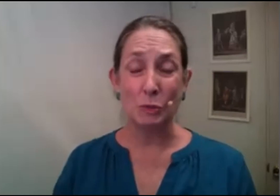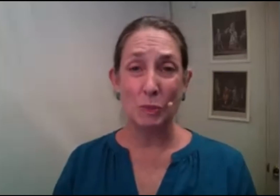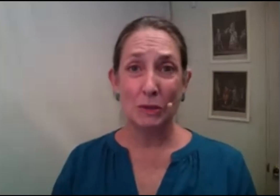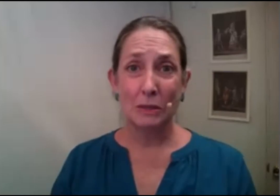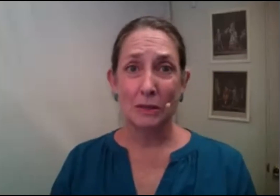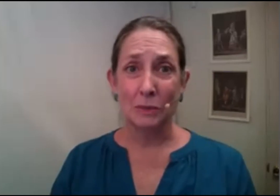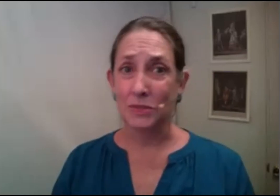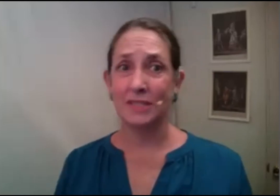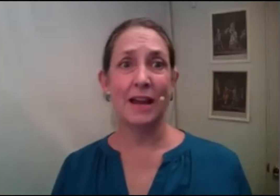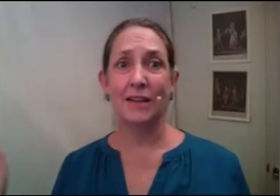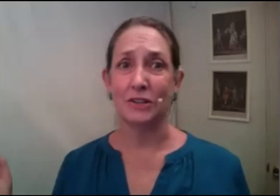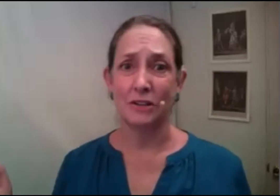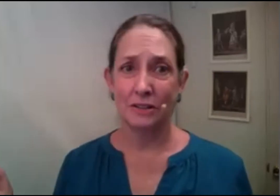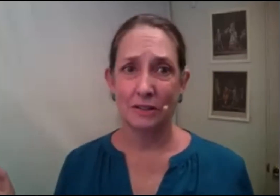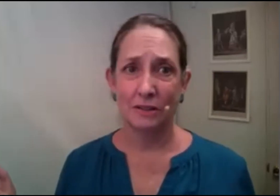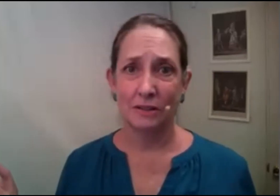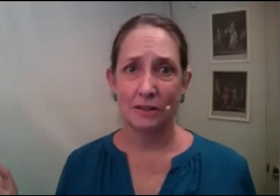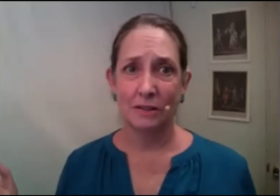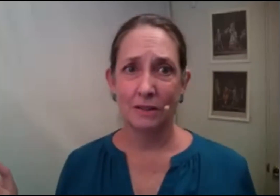room was a disaster.